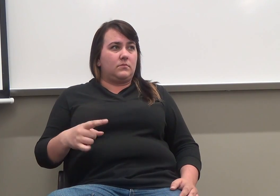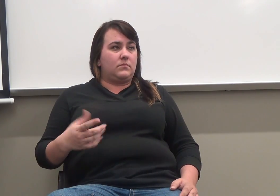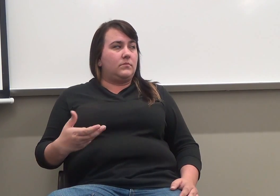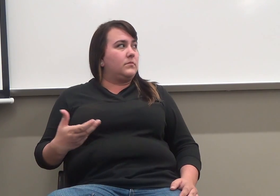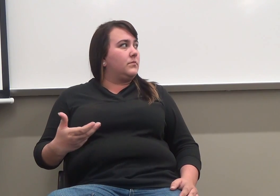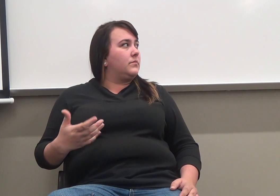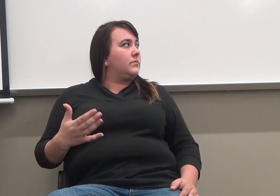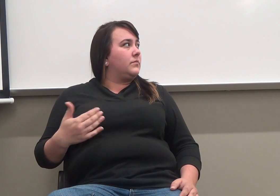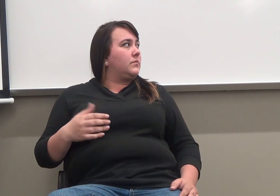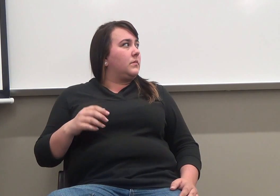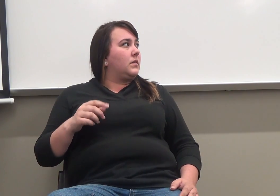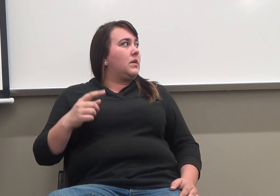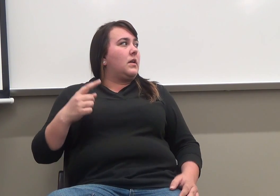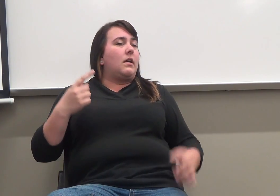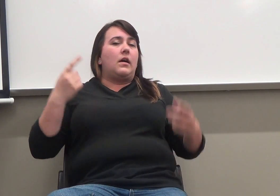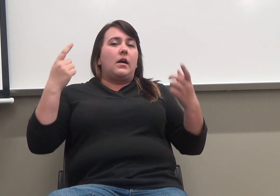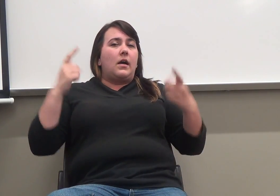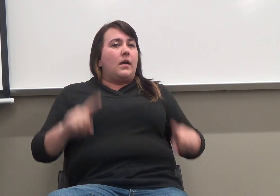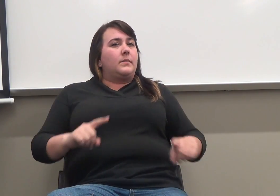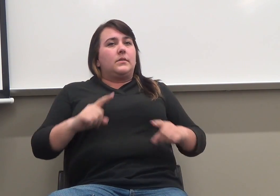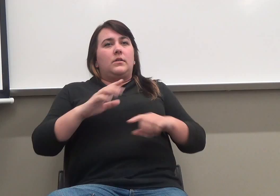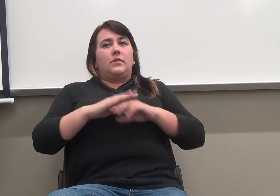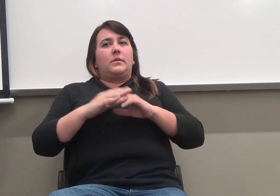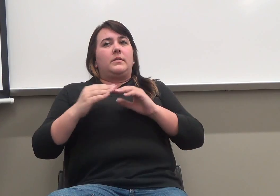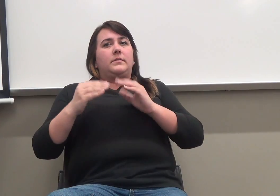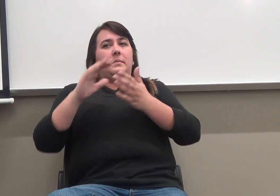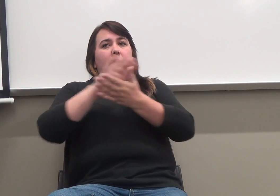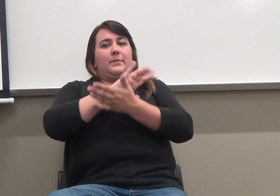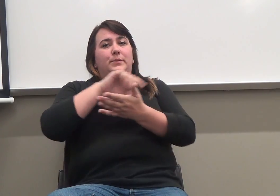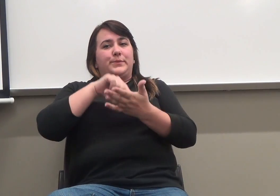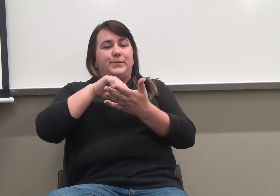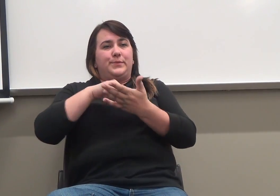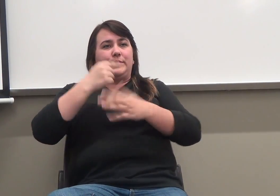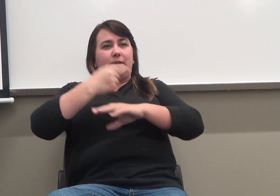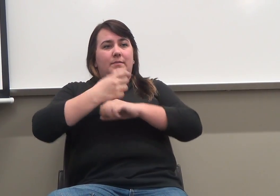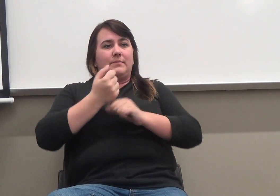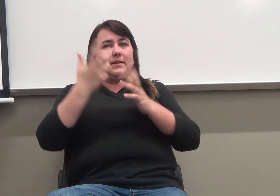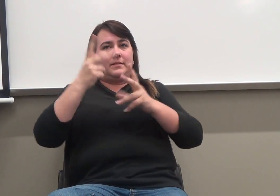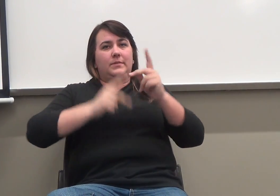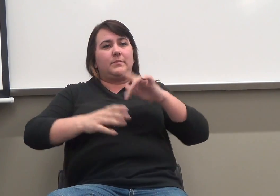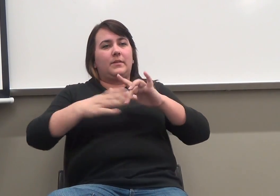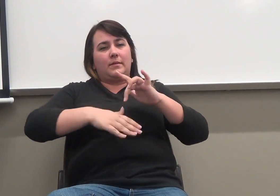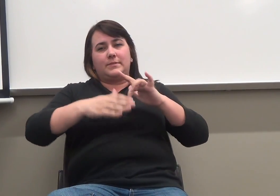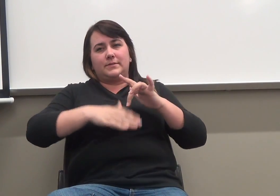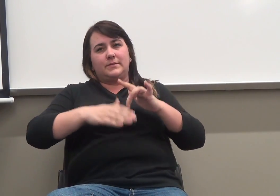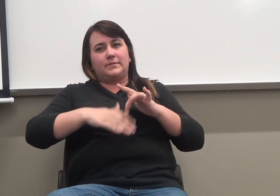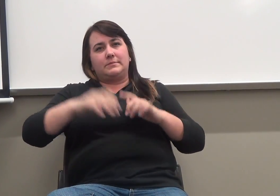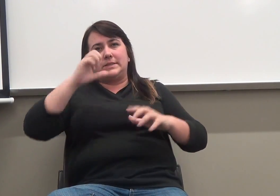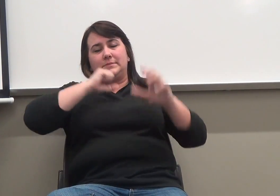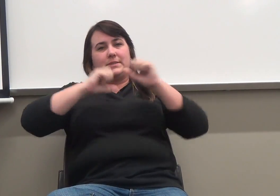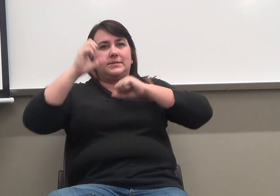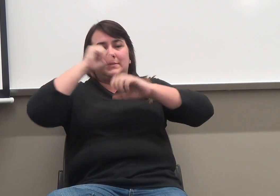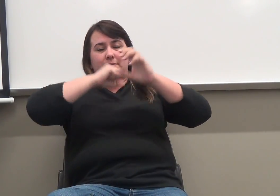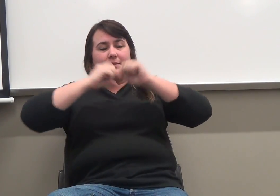This always happens on the day a paper is due. We have a lot of people missing, and we need to talk about